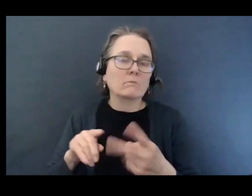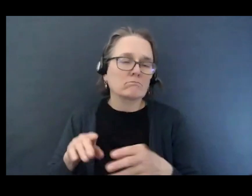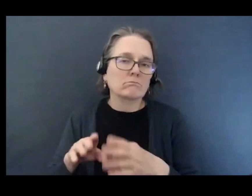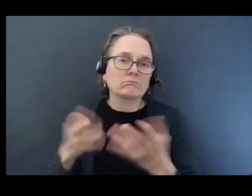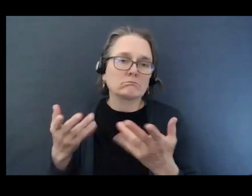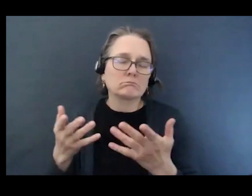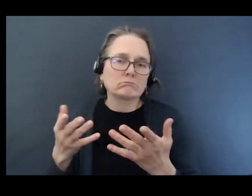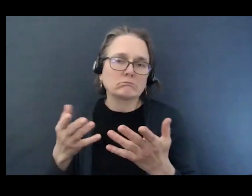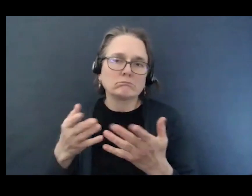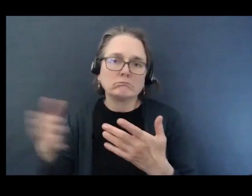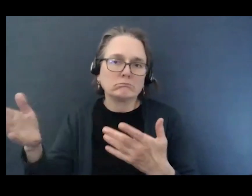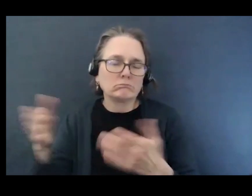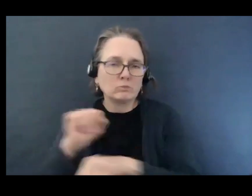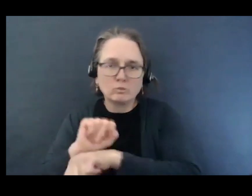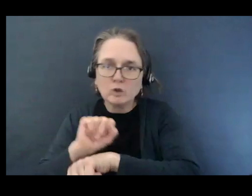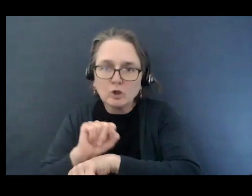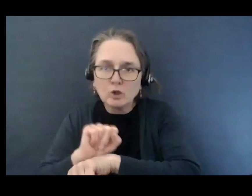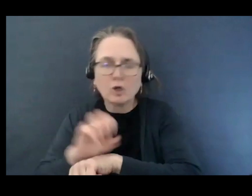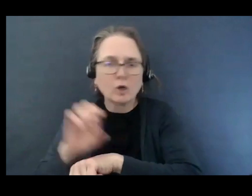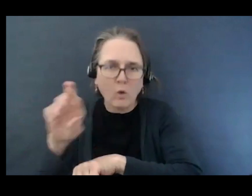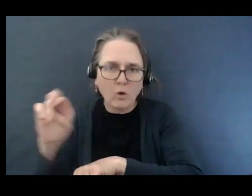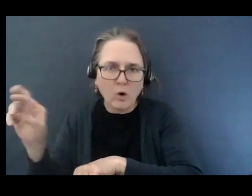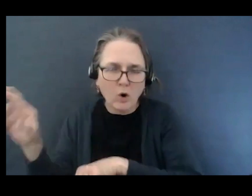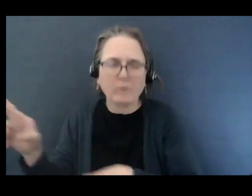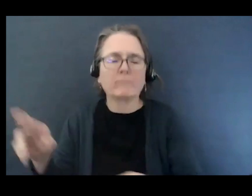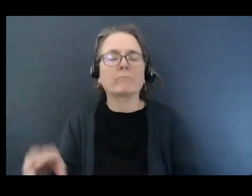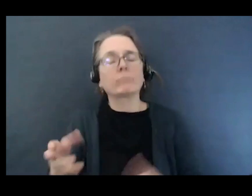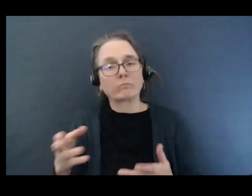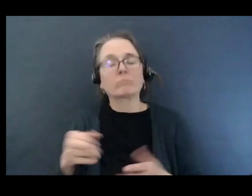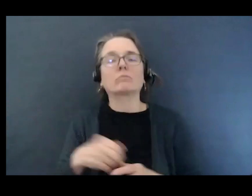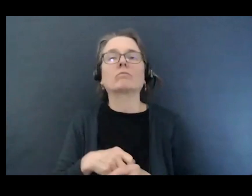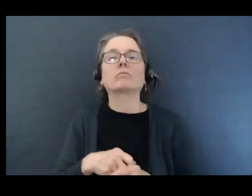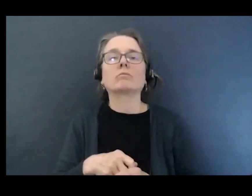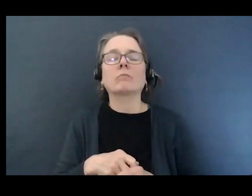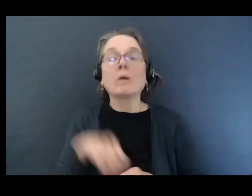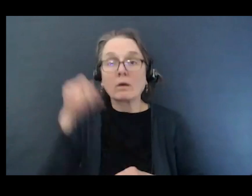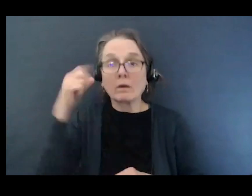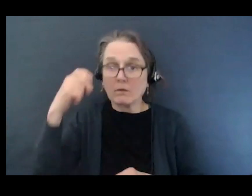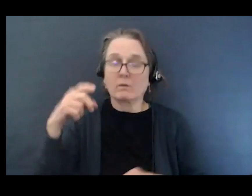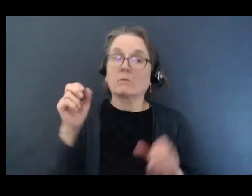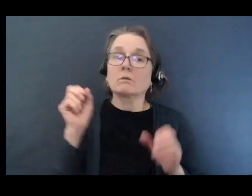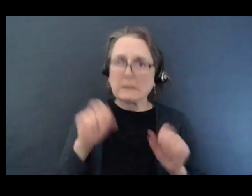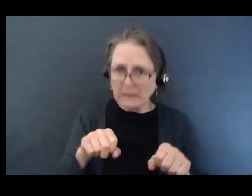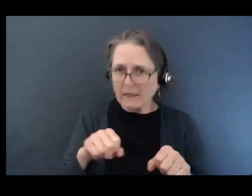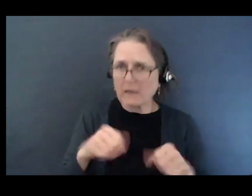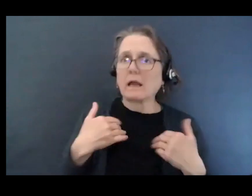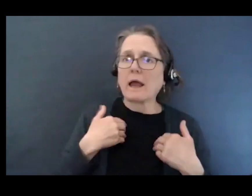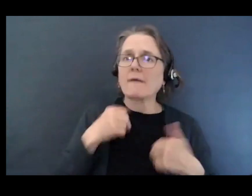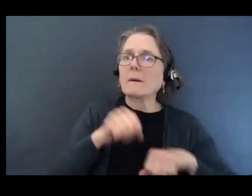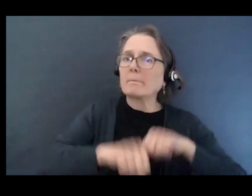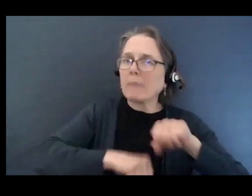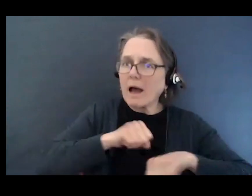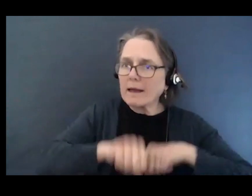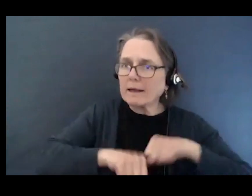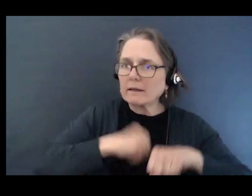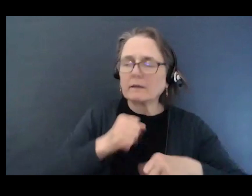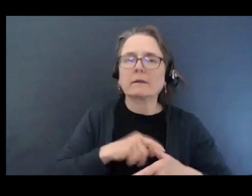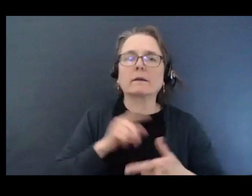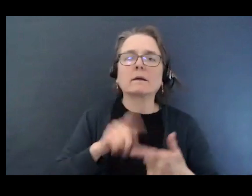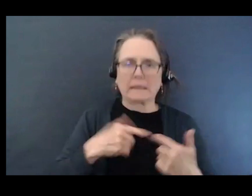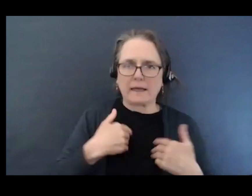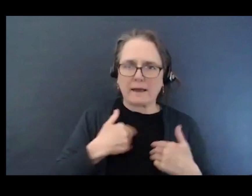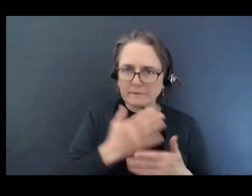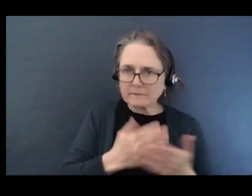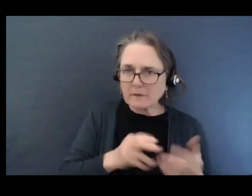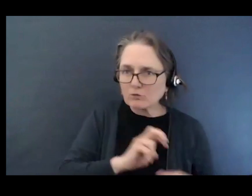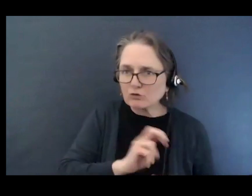get to there by transit or by bike, doing it separately by mode. Is the travel time reasonable and comparable to